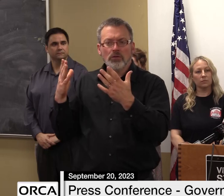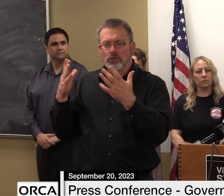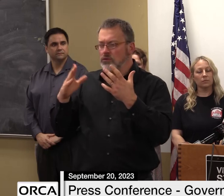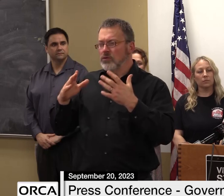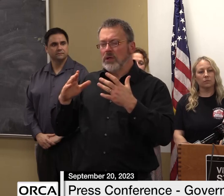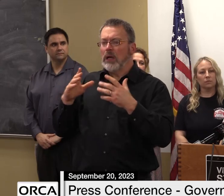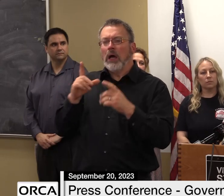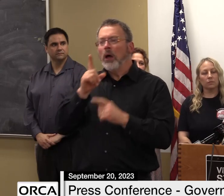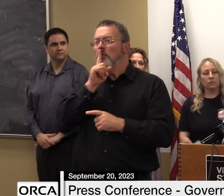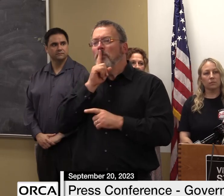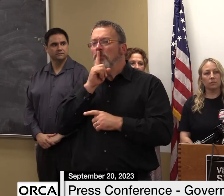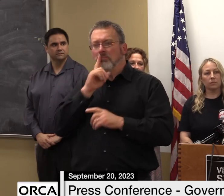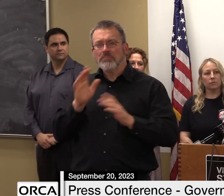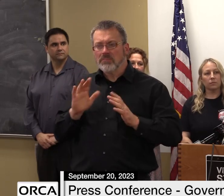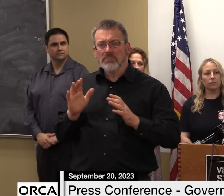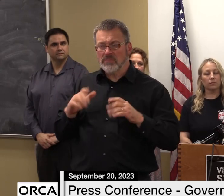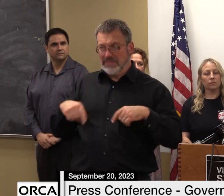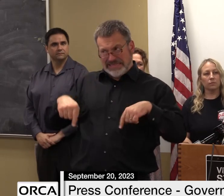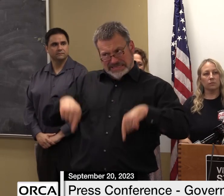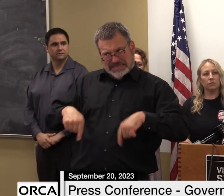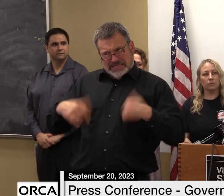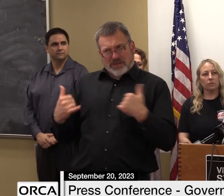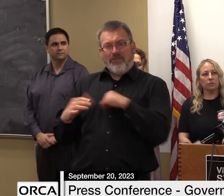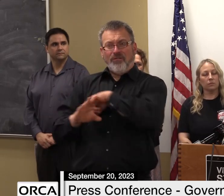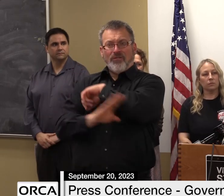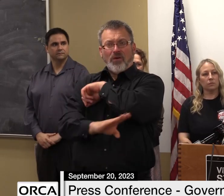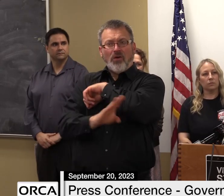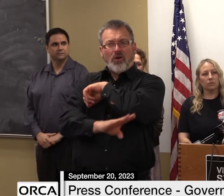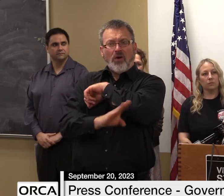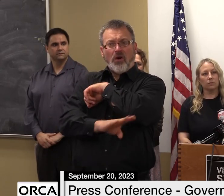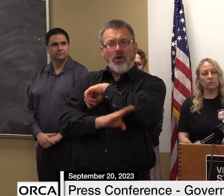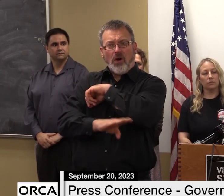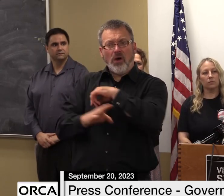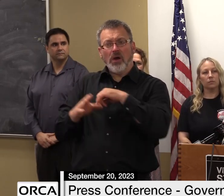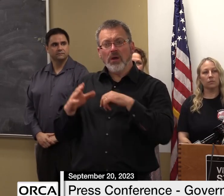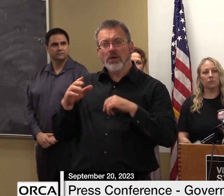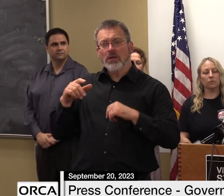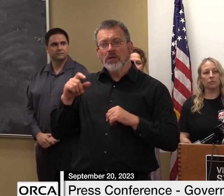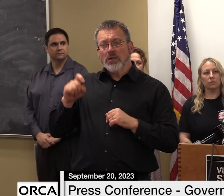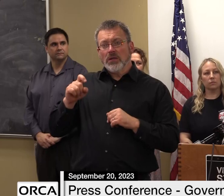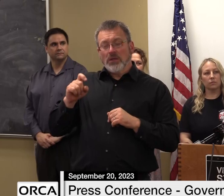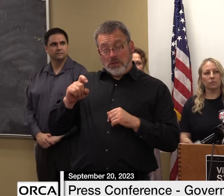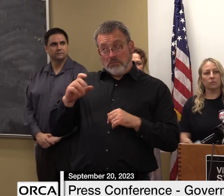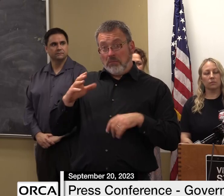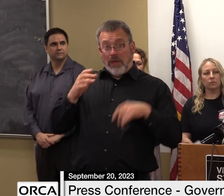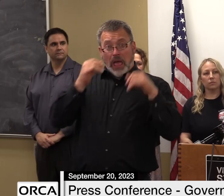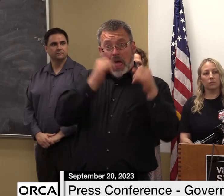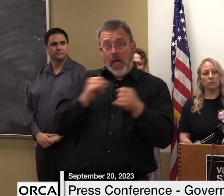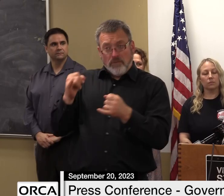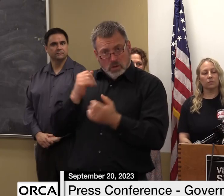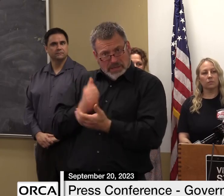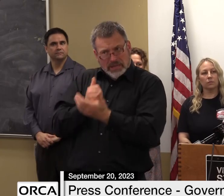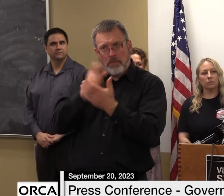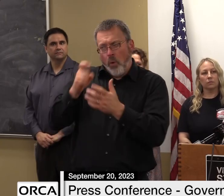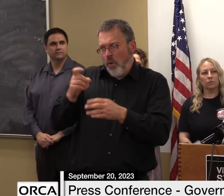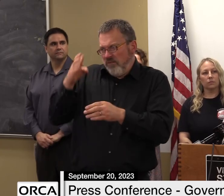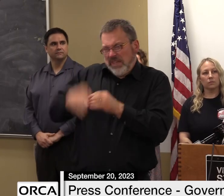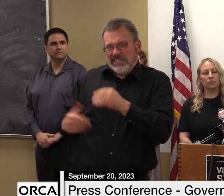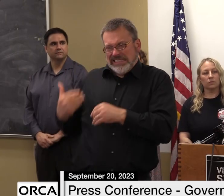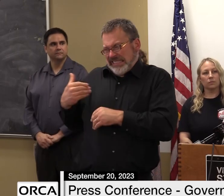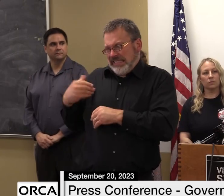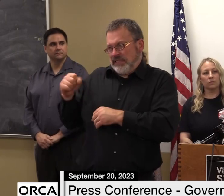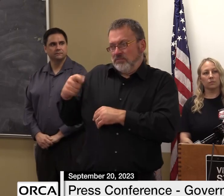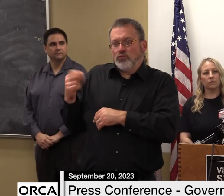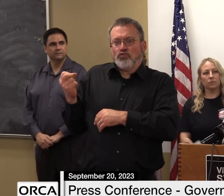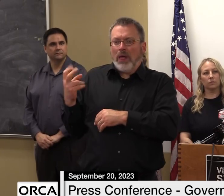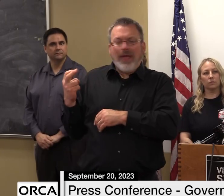for individual assistance, right, which is supposed to end on September 12th. Right, we are still at about 75% rate of people applying